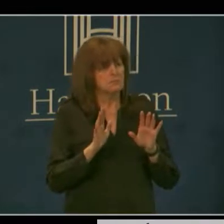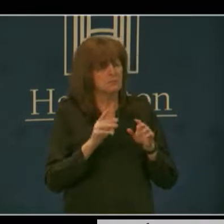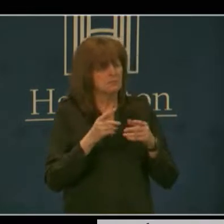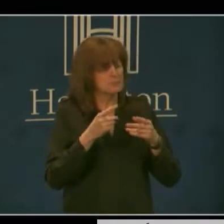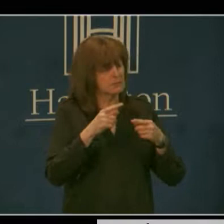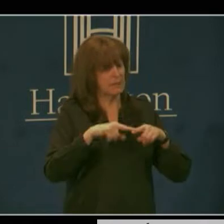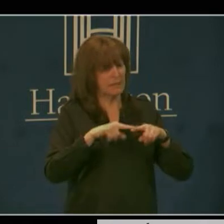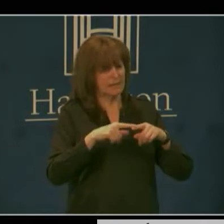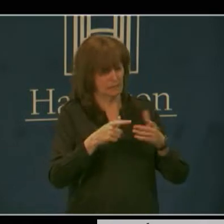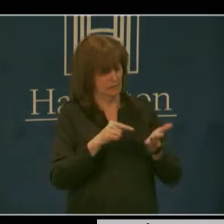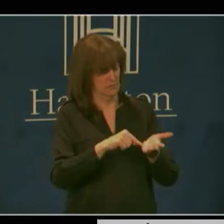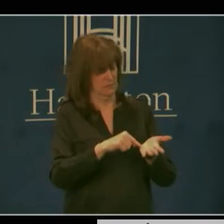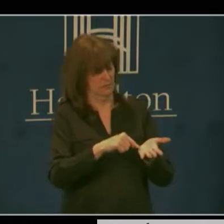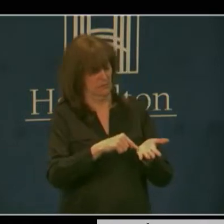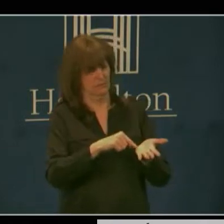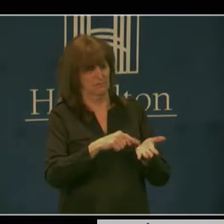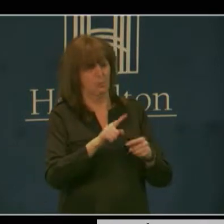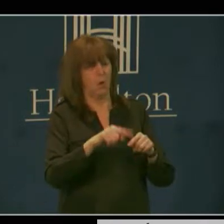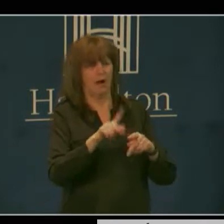glove products could be